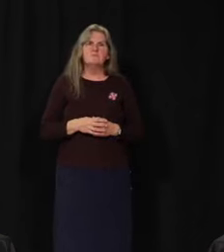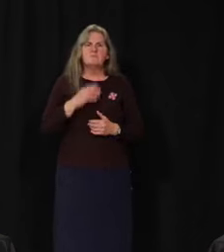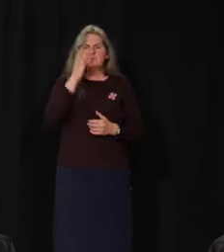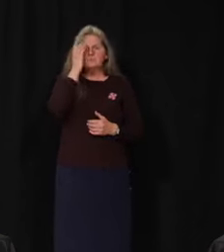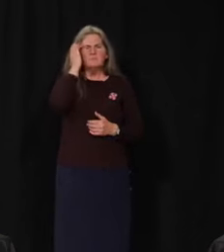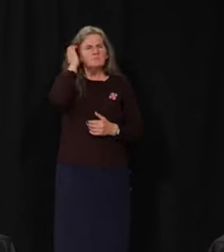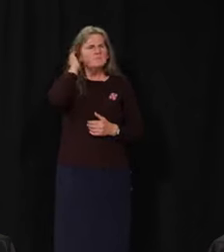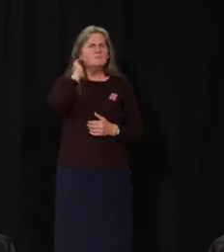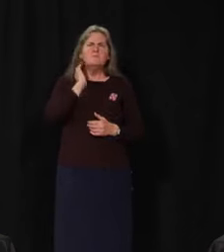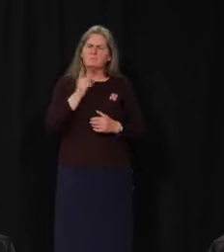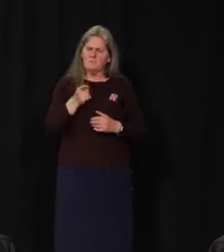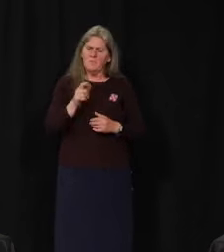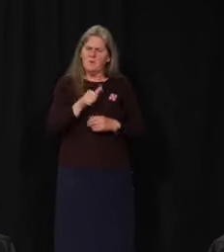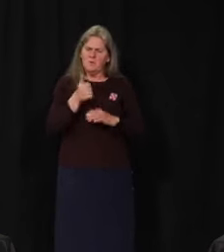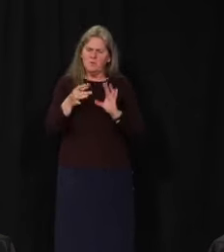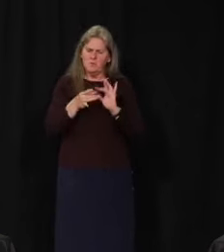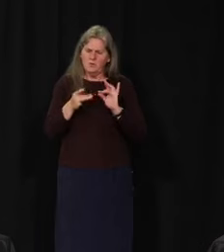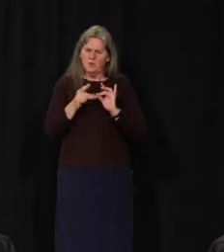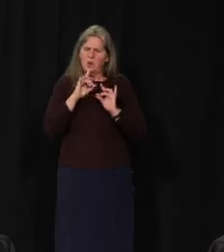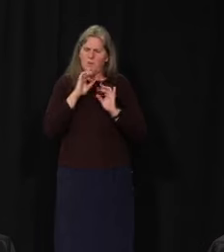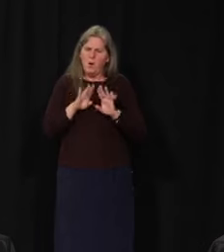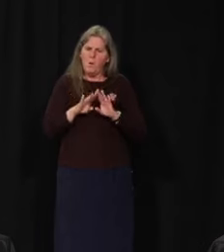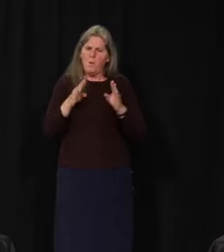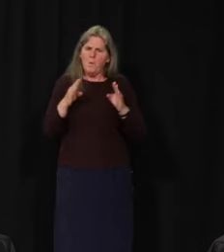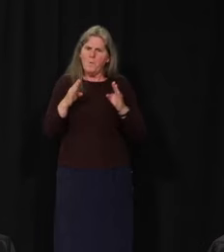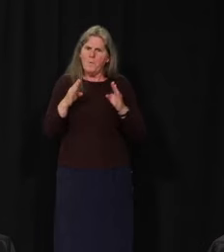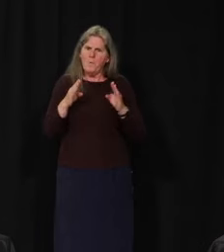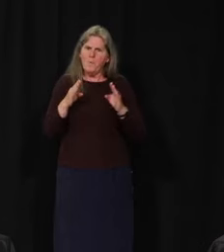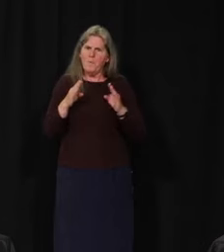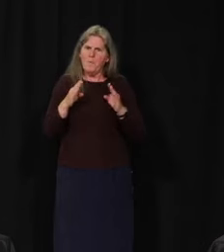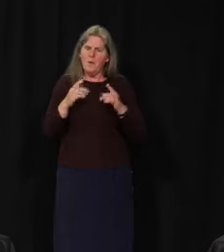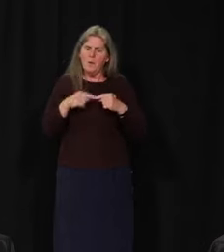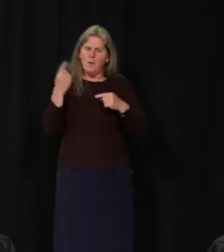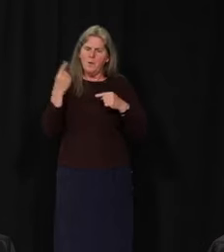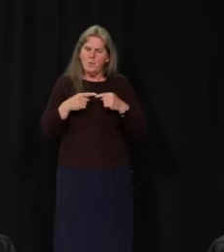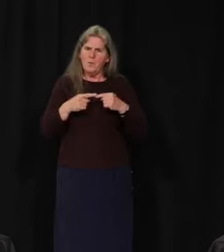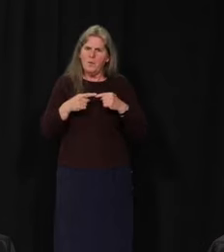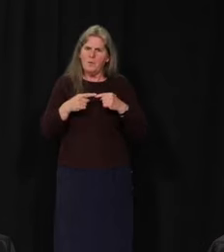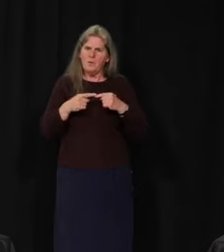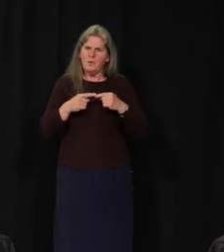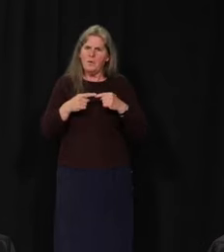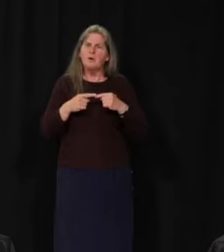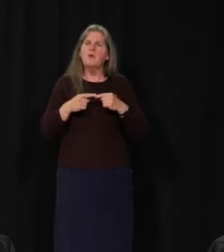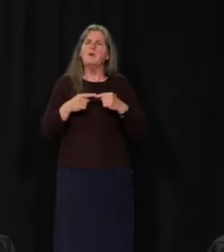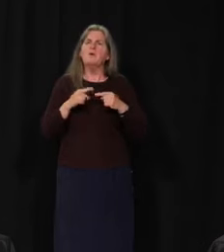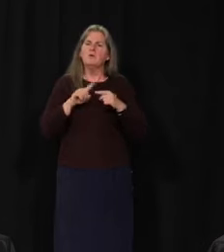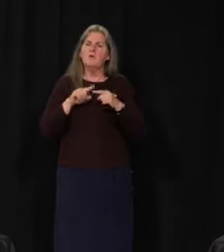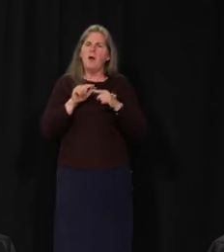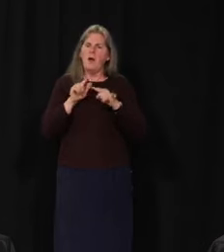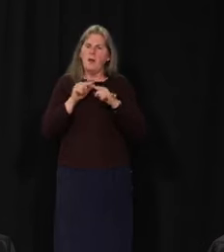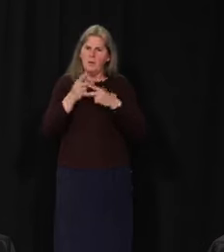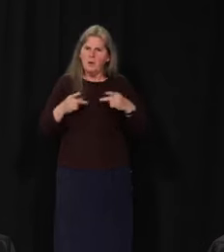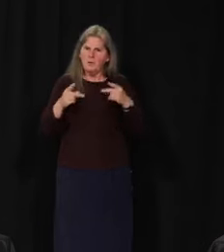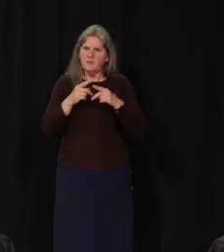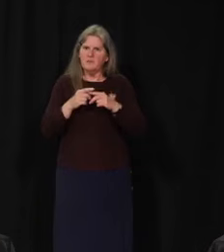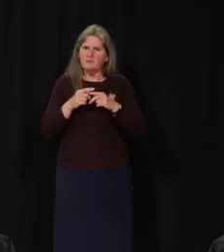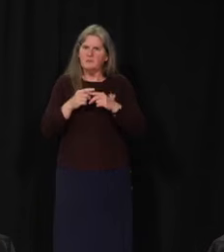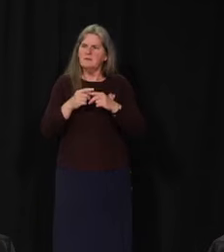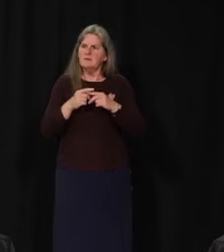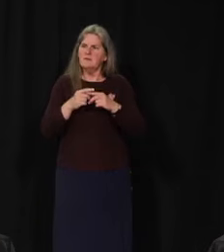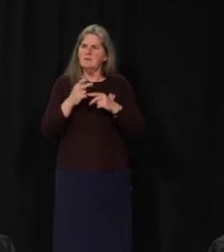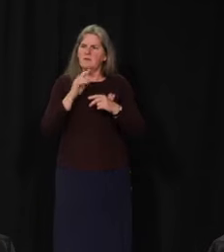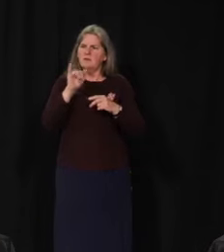Right, and you mentioned the potential for opening borders to other jurisdictions on July 15th, which is only really 3 weeks away. Will things